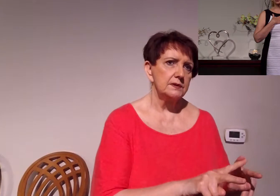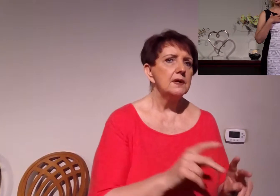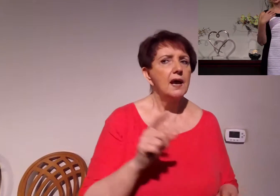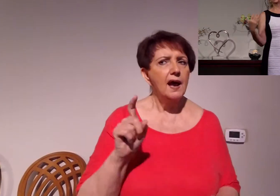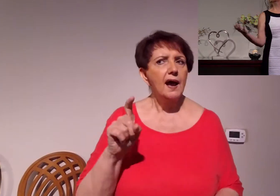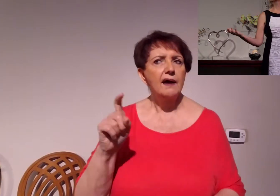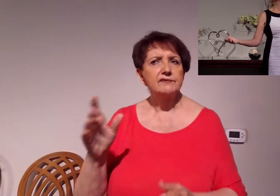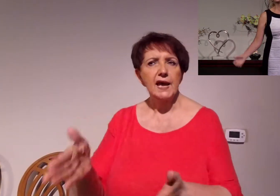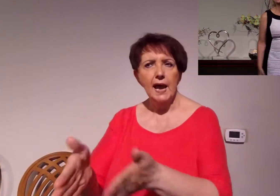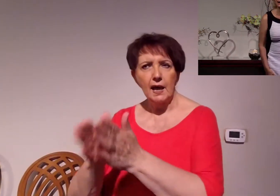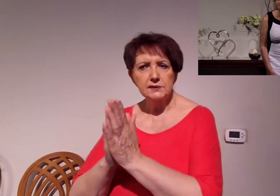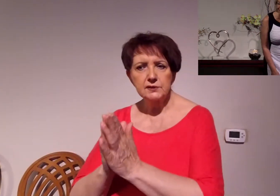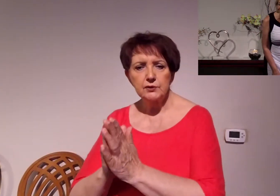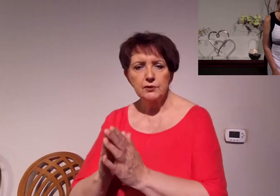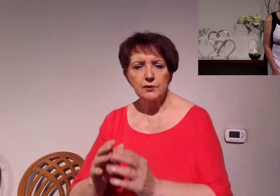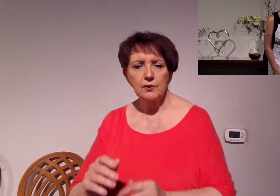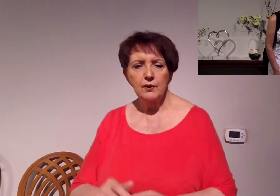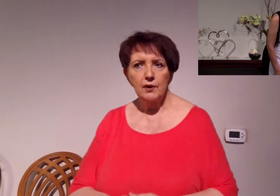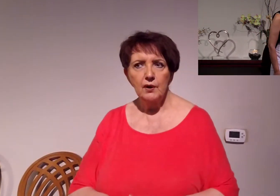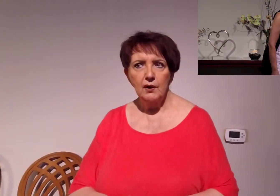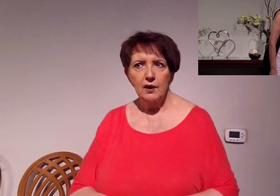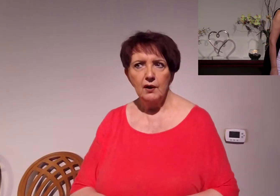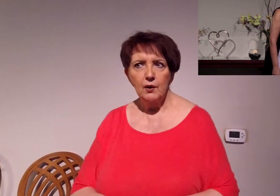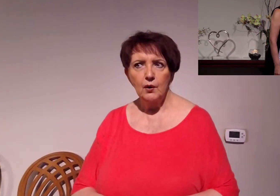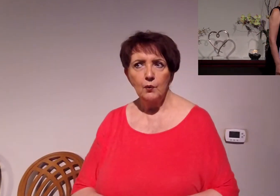me? Or would you put up with the fact that I value it?